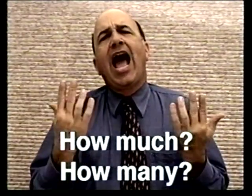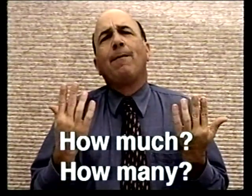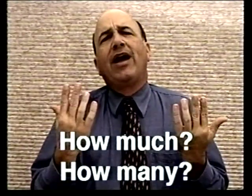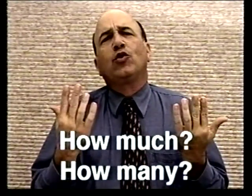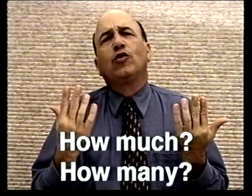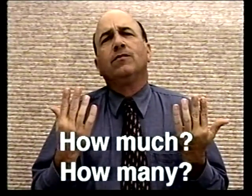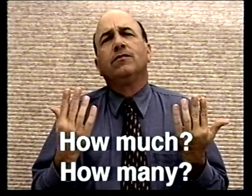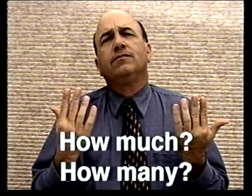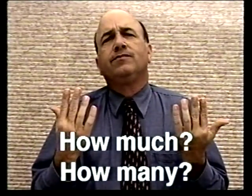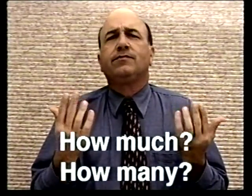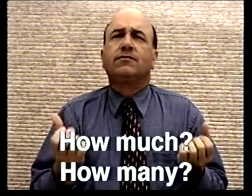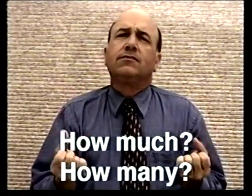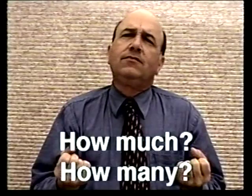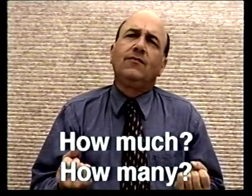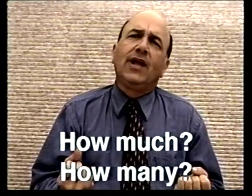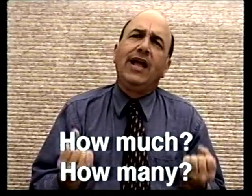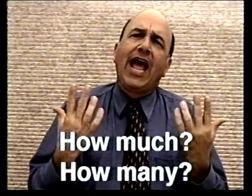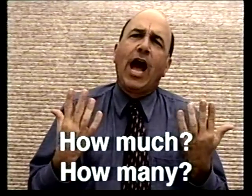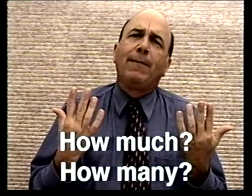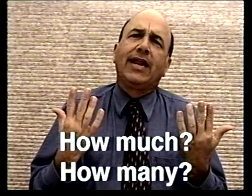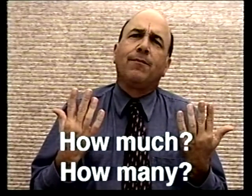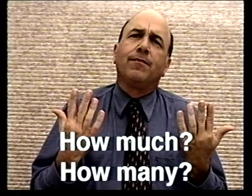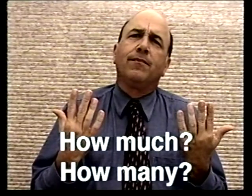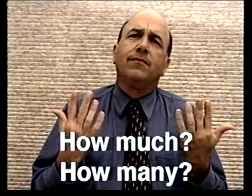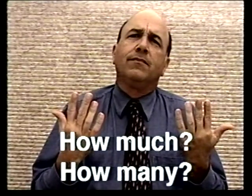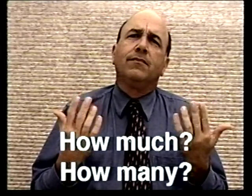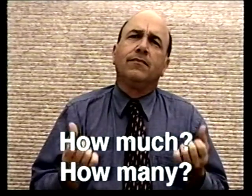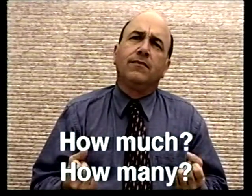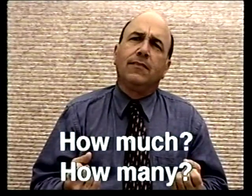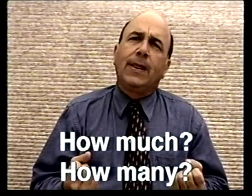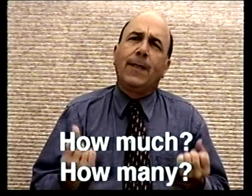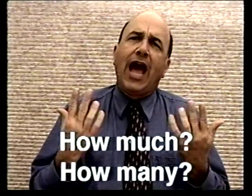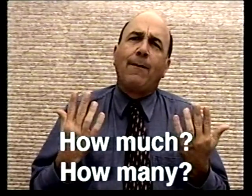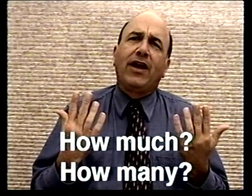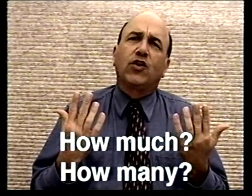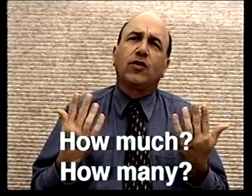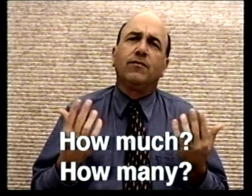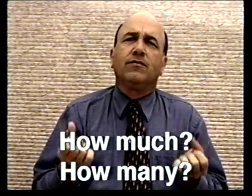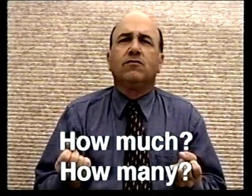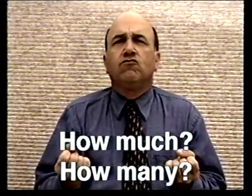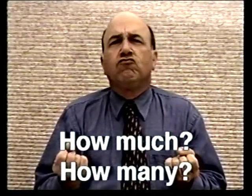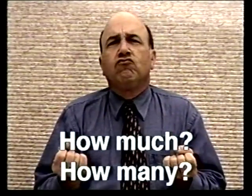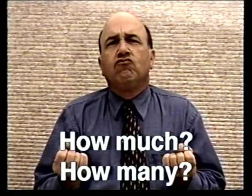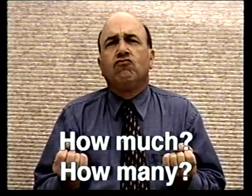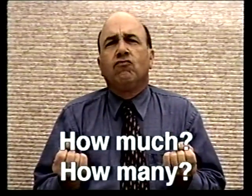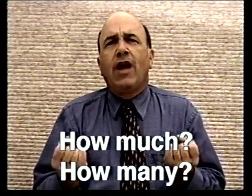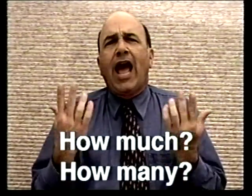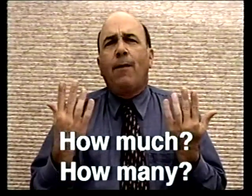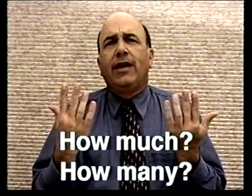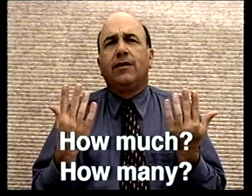How much? How many? How much? How many?